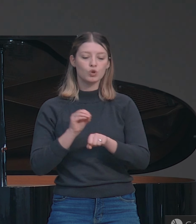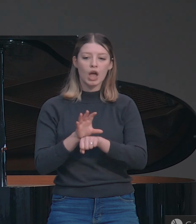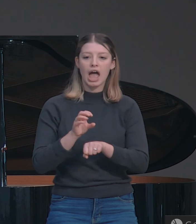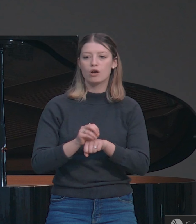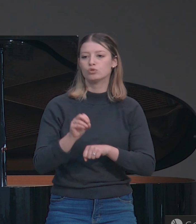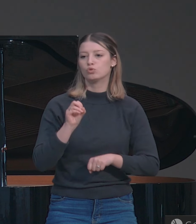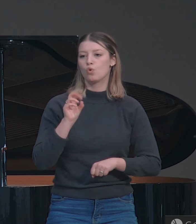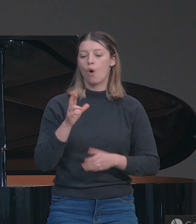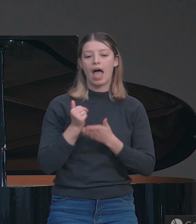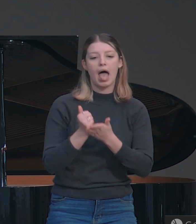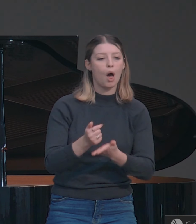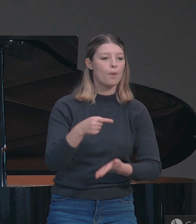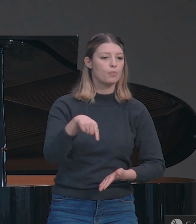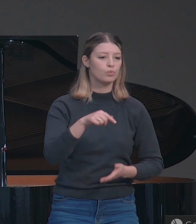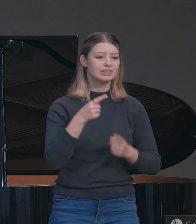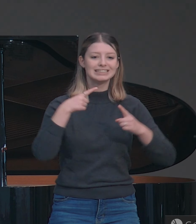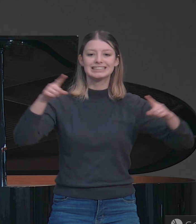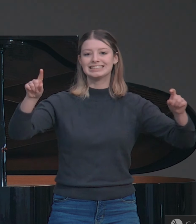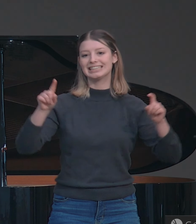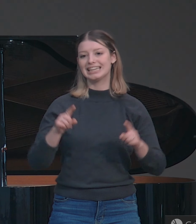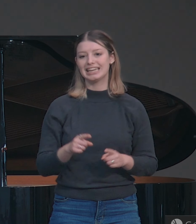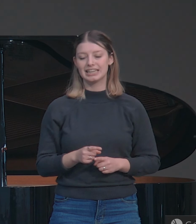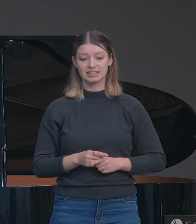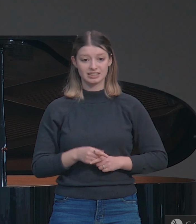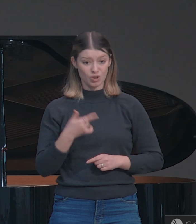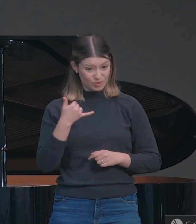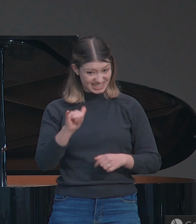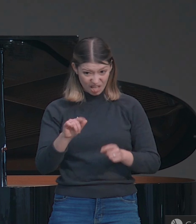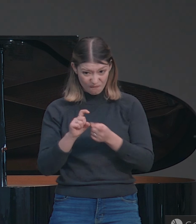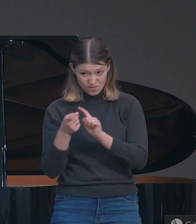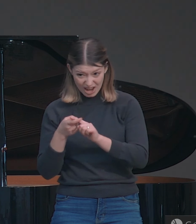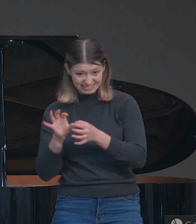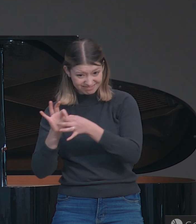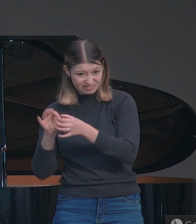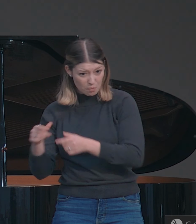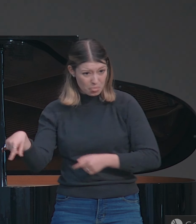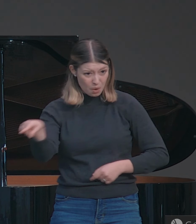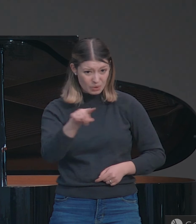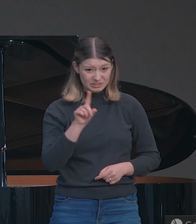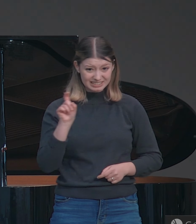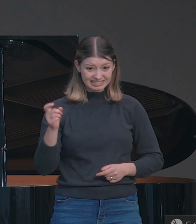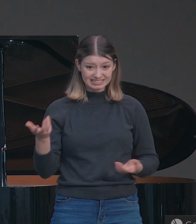or help you succeed in life? Is that who you are?